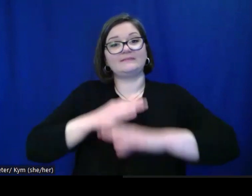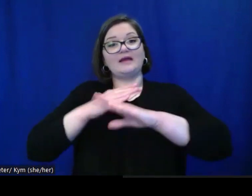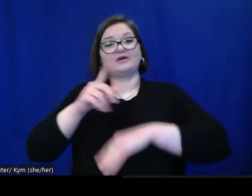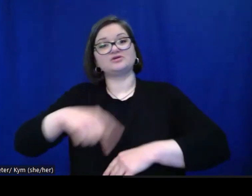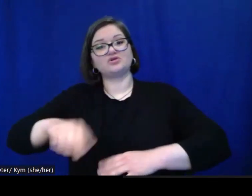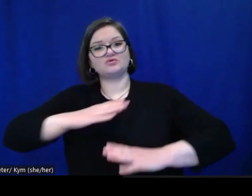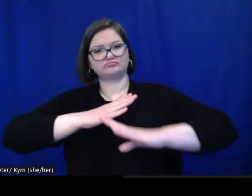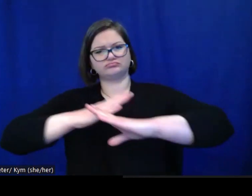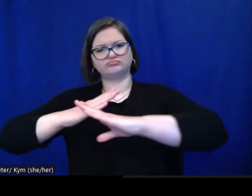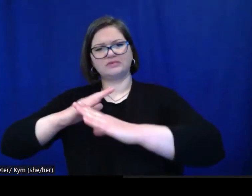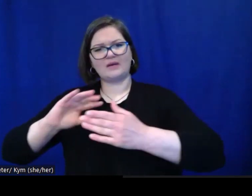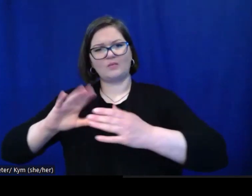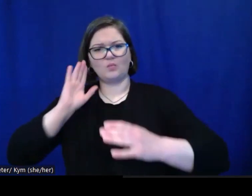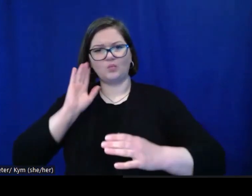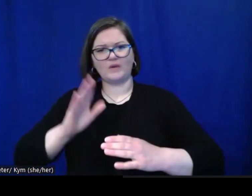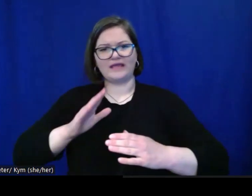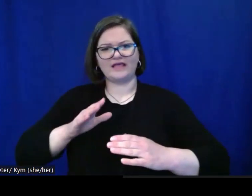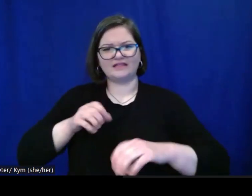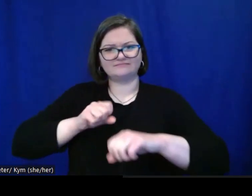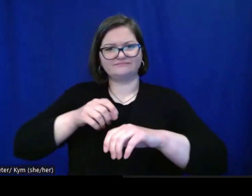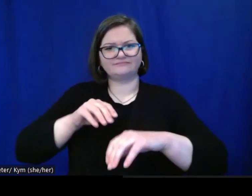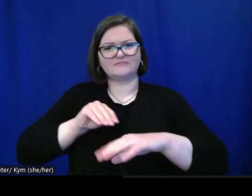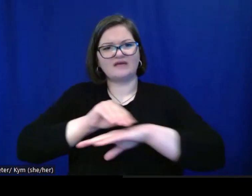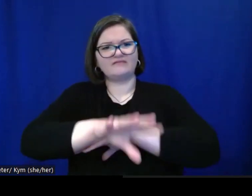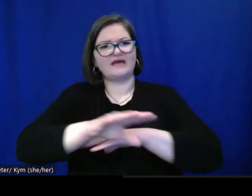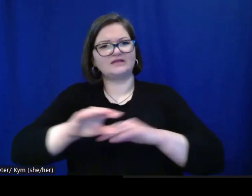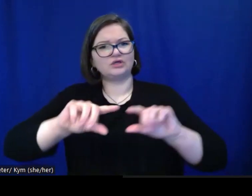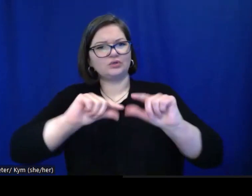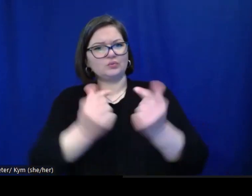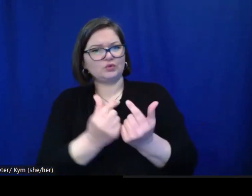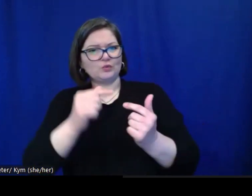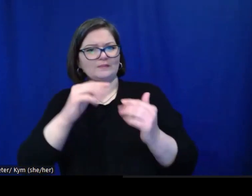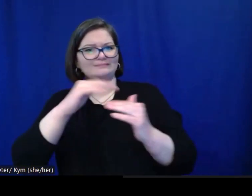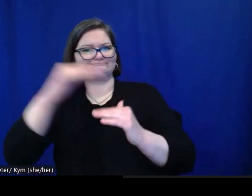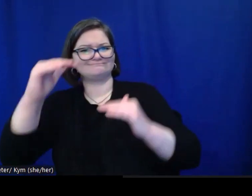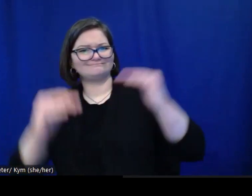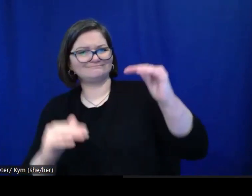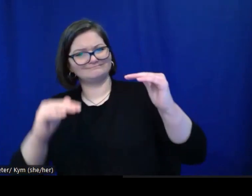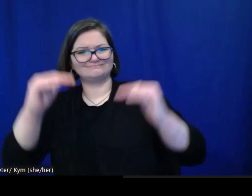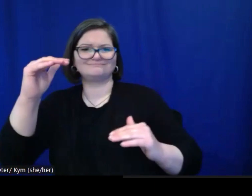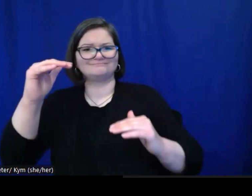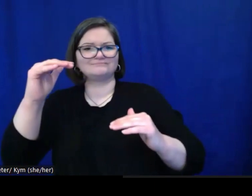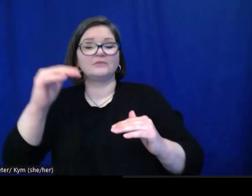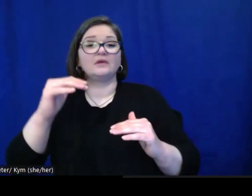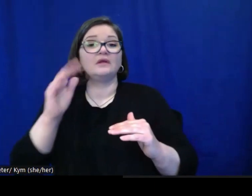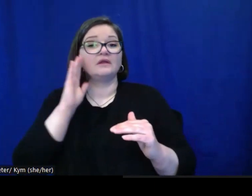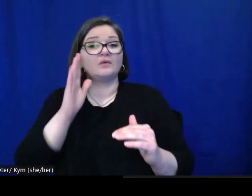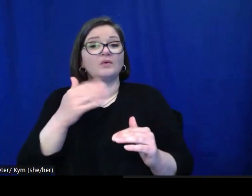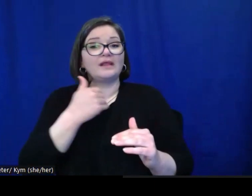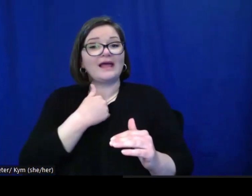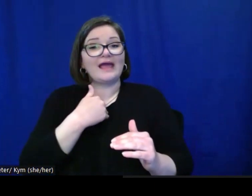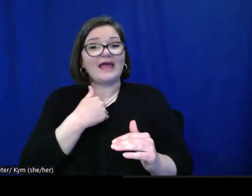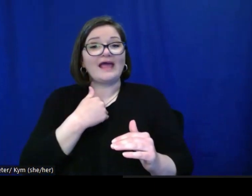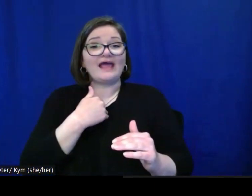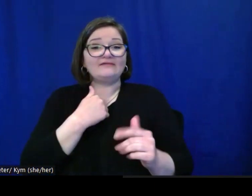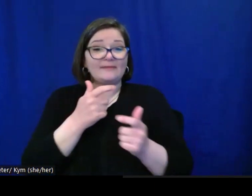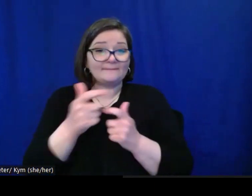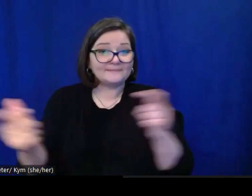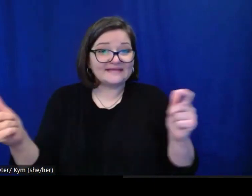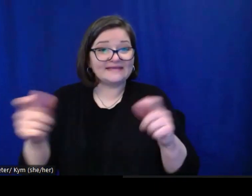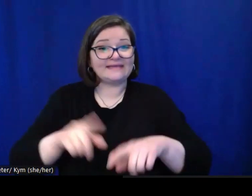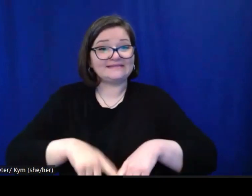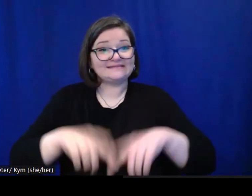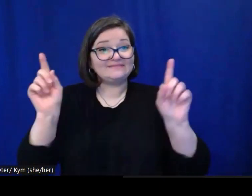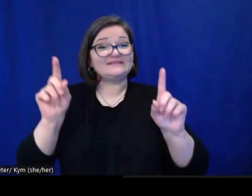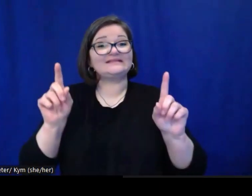affect a group disproportionately and perpetuate or maintain stark disparities in outcomes. Structural barriers